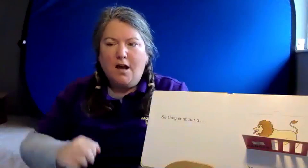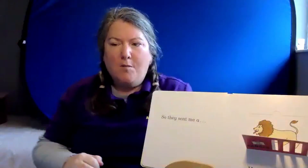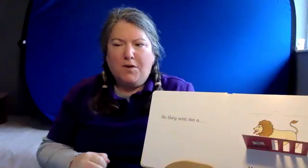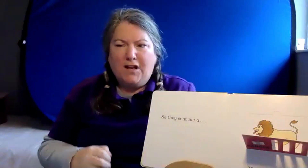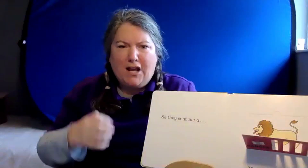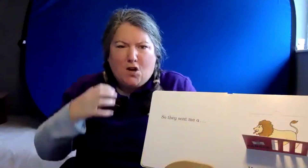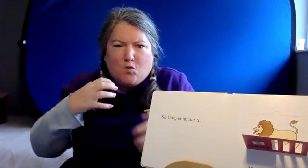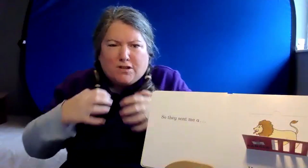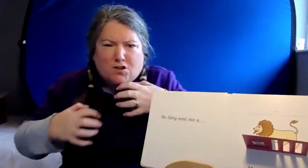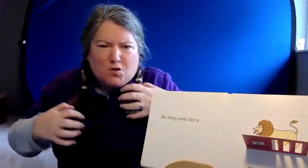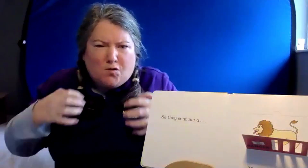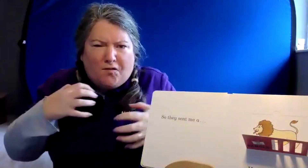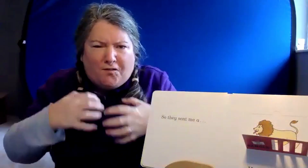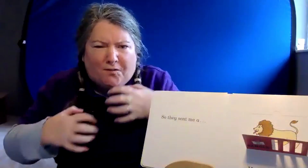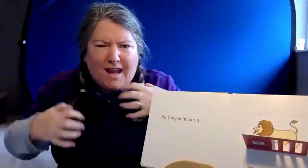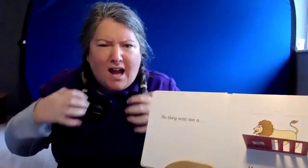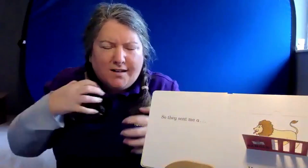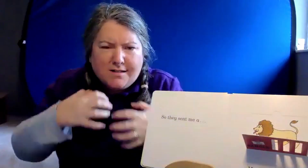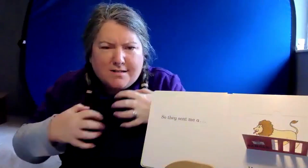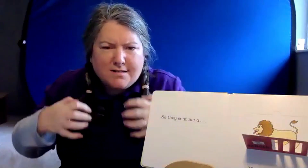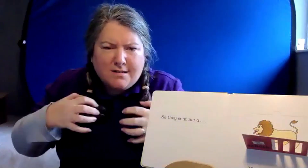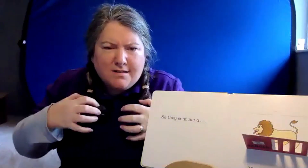But he was too fierce,